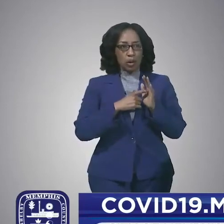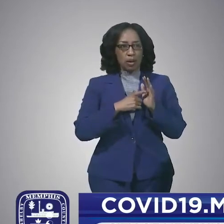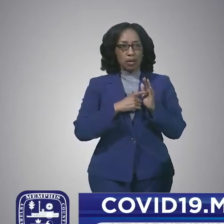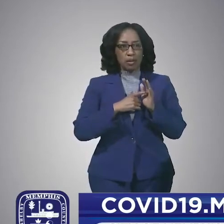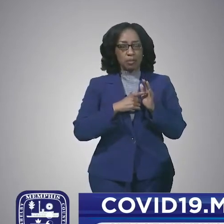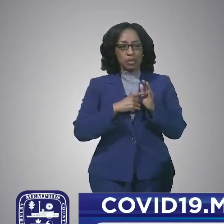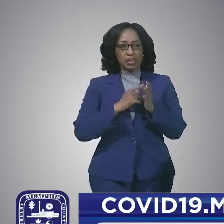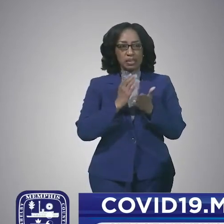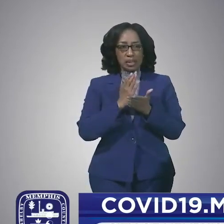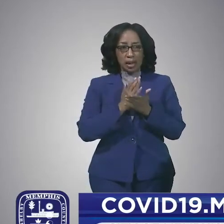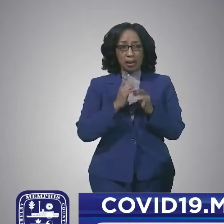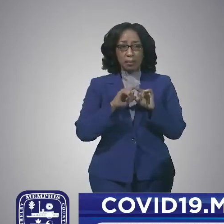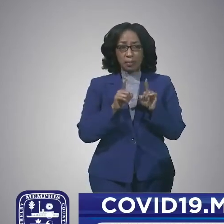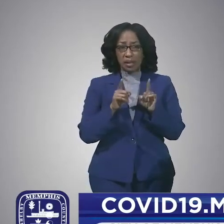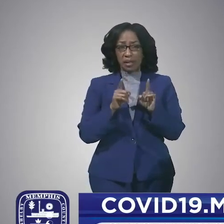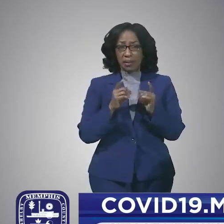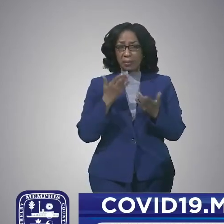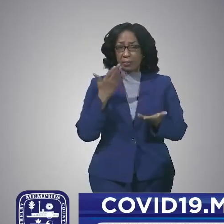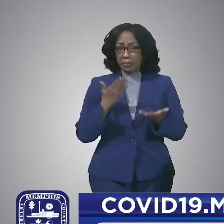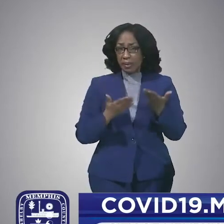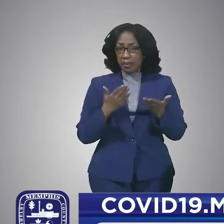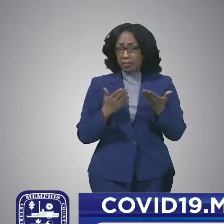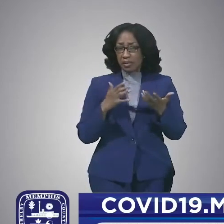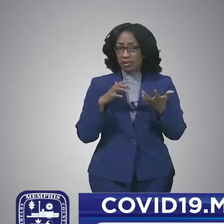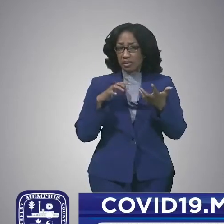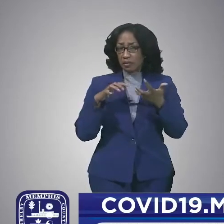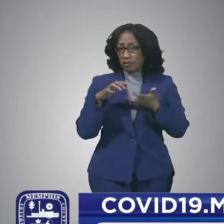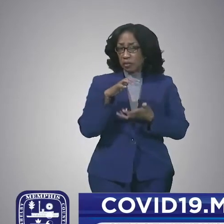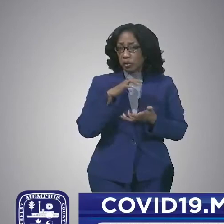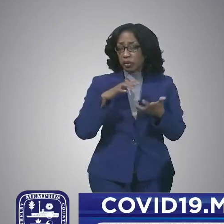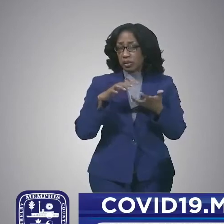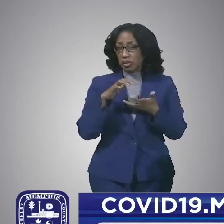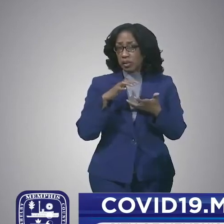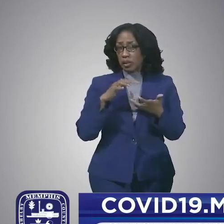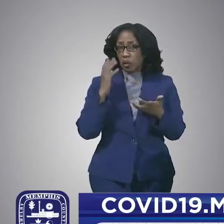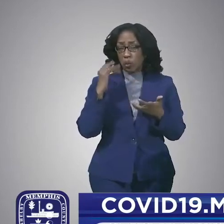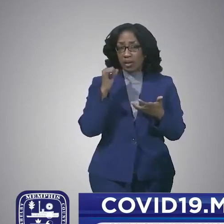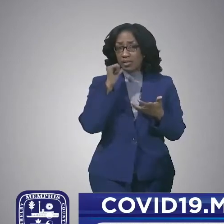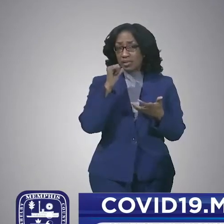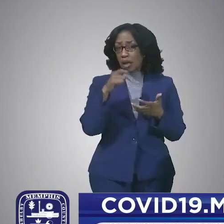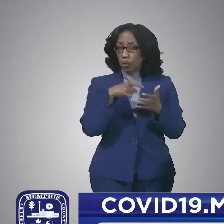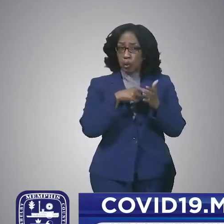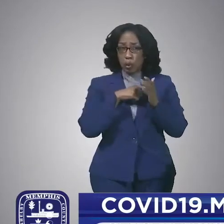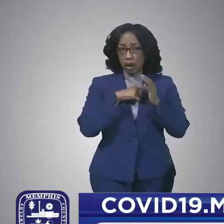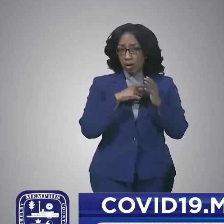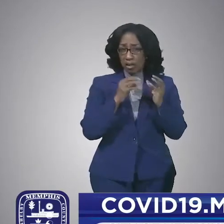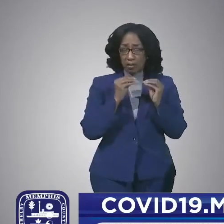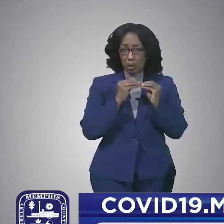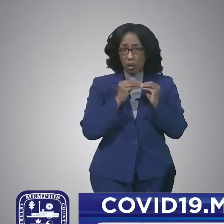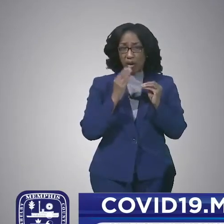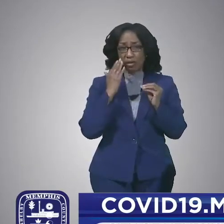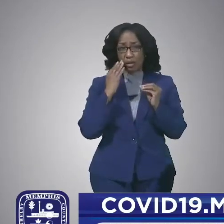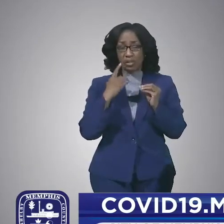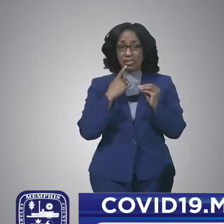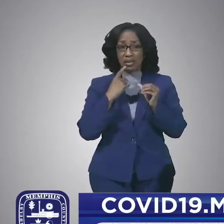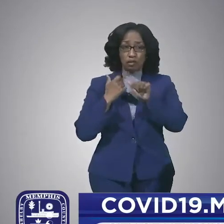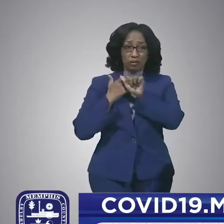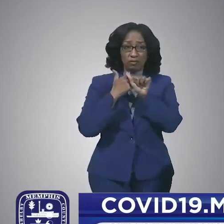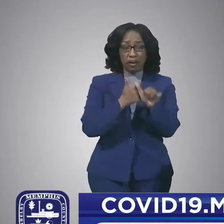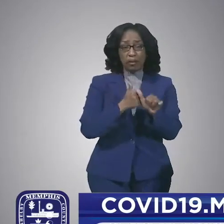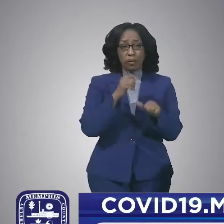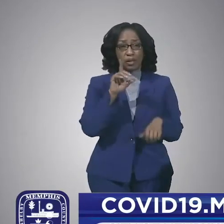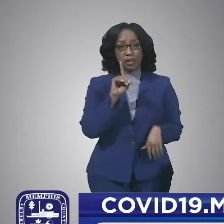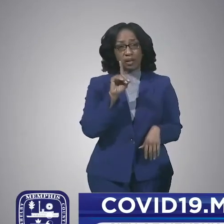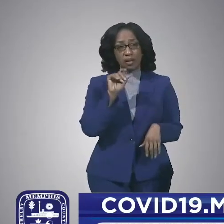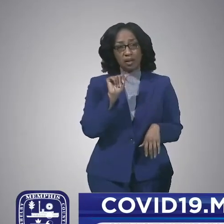be confusing to people why it's not required anymore. I know you said you're following the data,